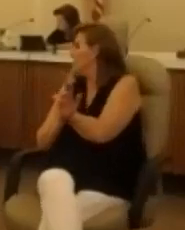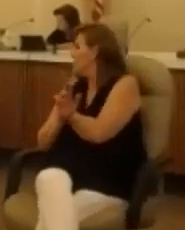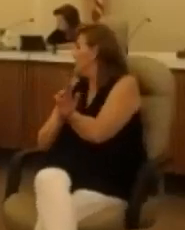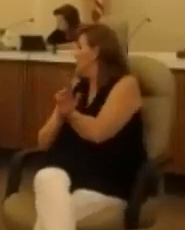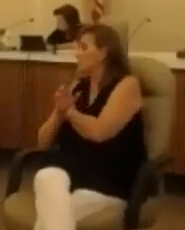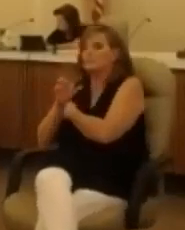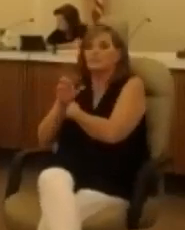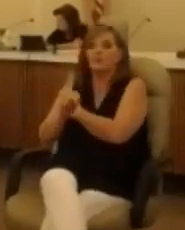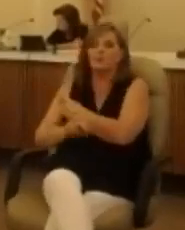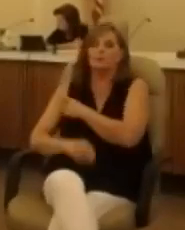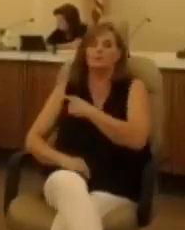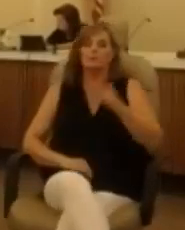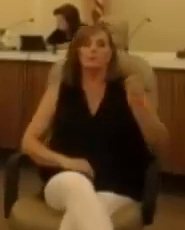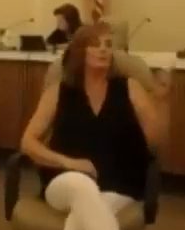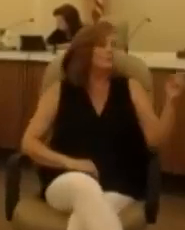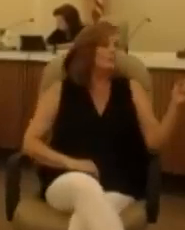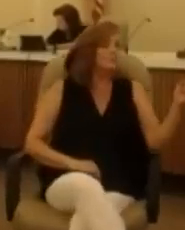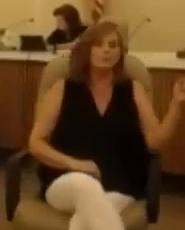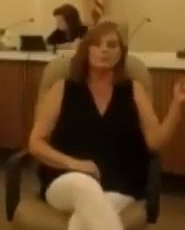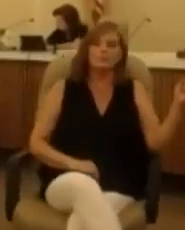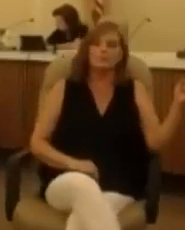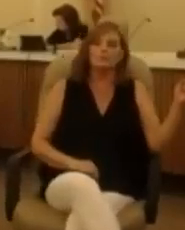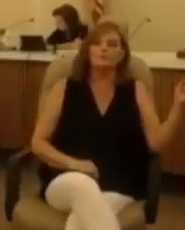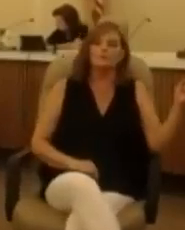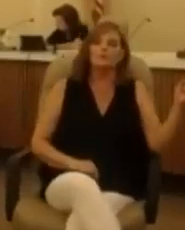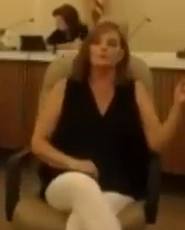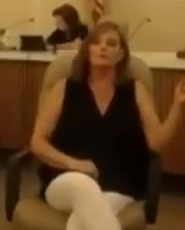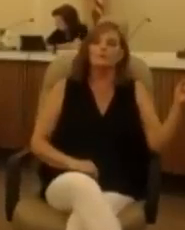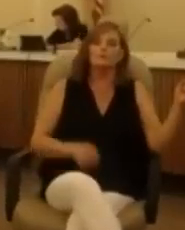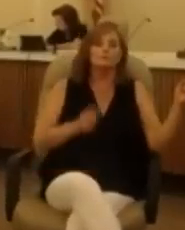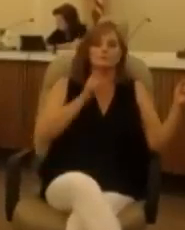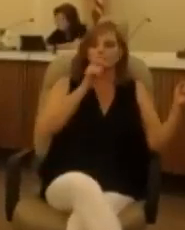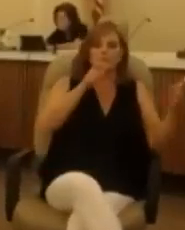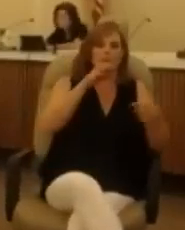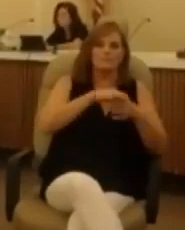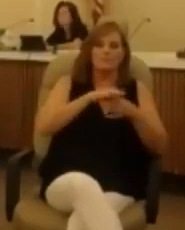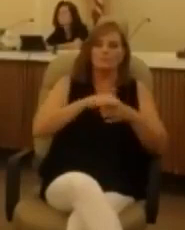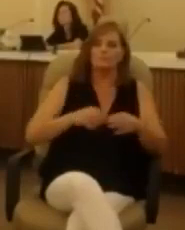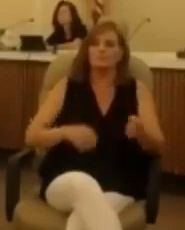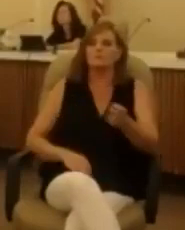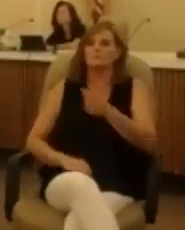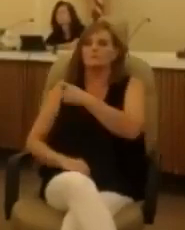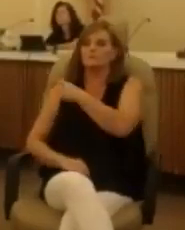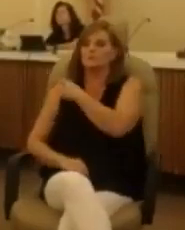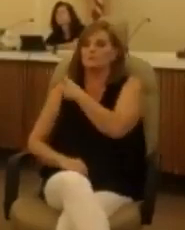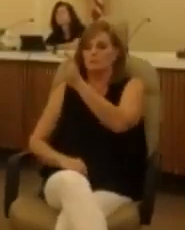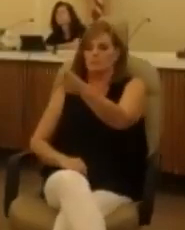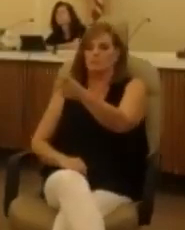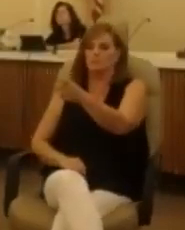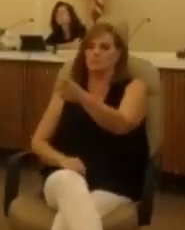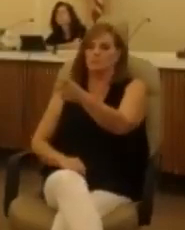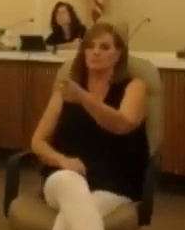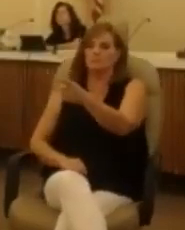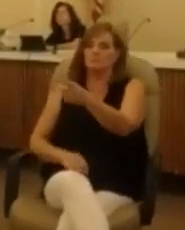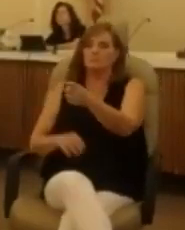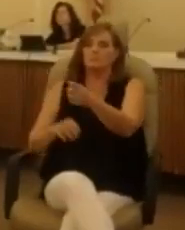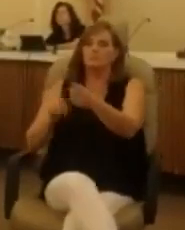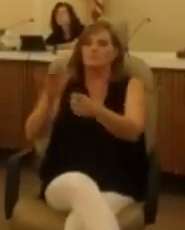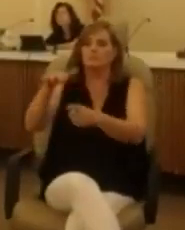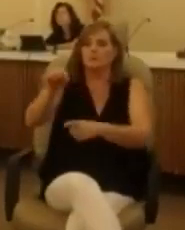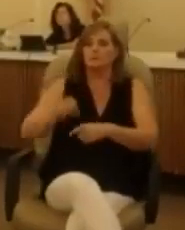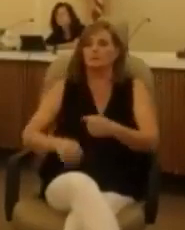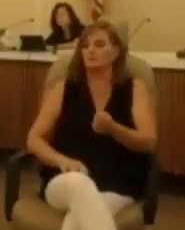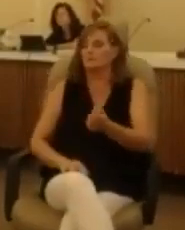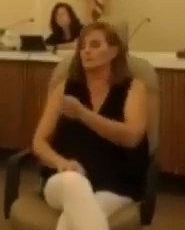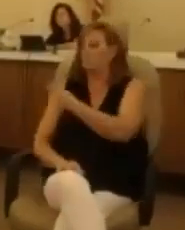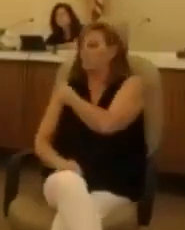Nay. Councilmember Stafford, Abstain. Councilmember Safranek, Aye.